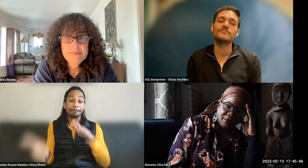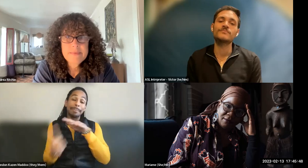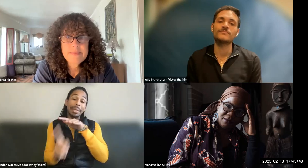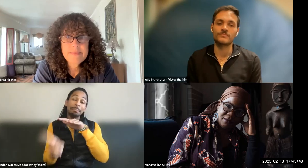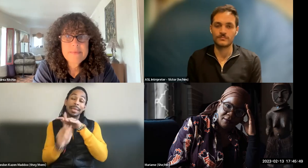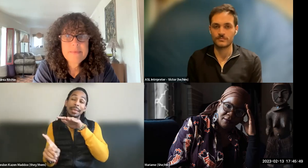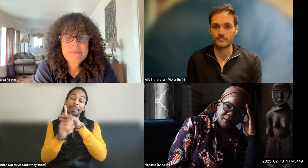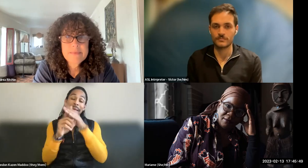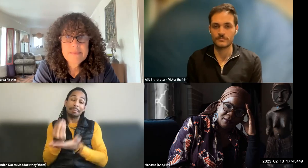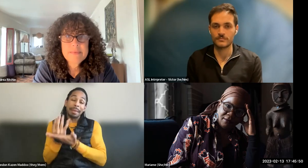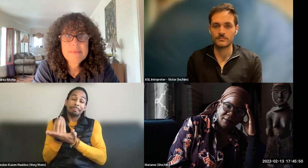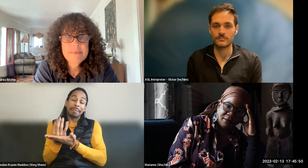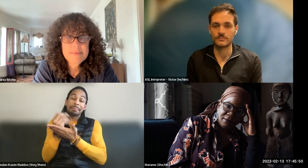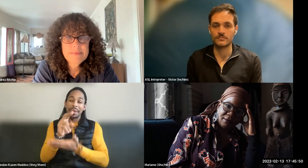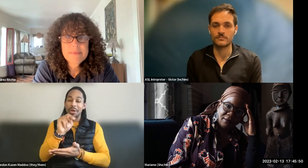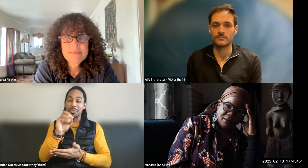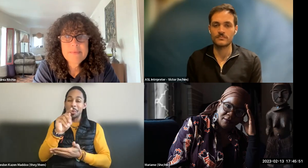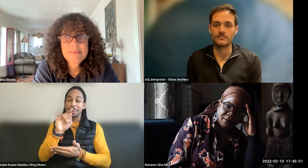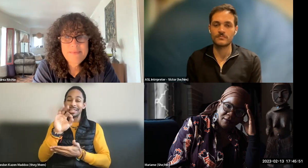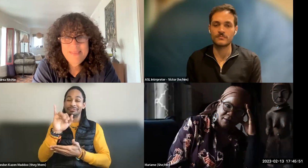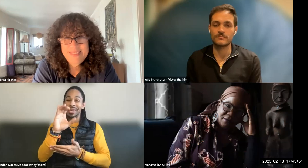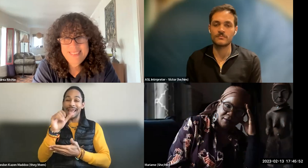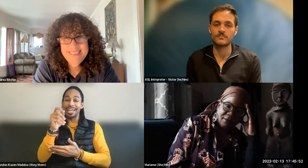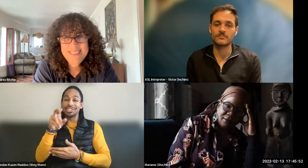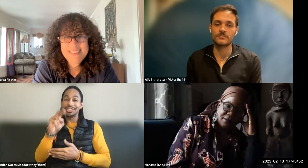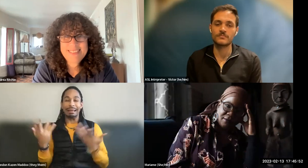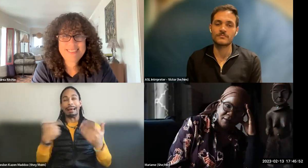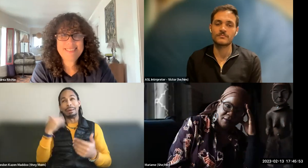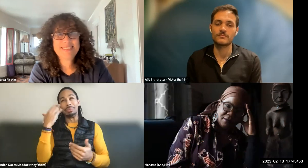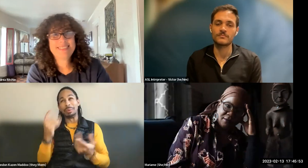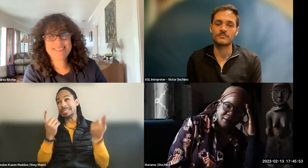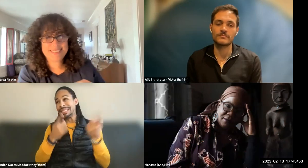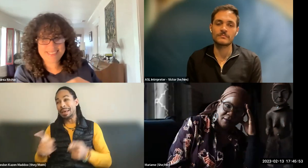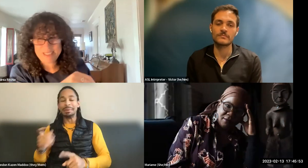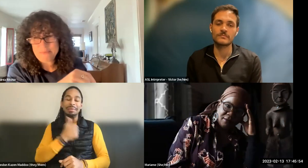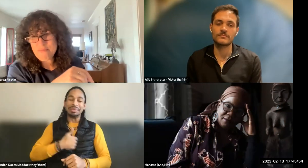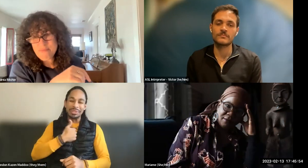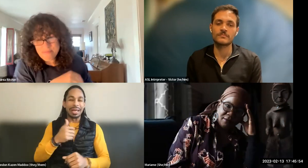notification that will come up. I can't turn it off. I don't know what's going on. But anyway, hopefully it won't be too